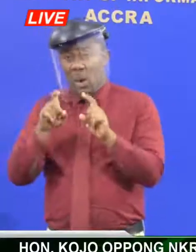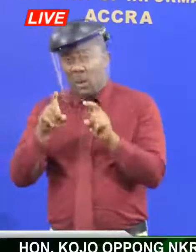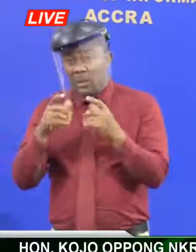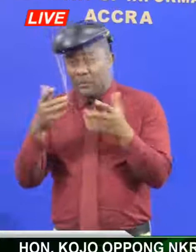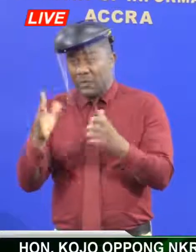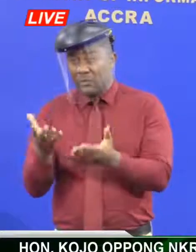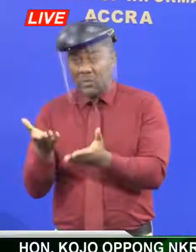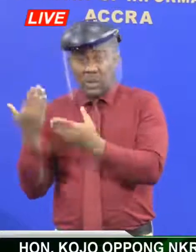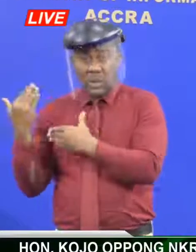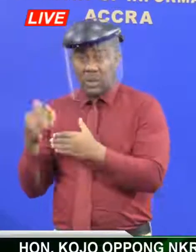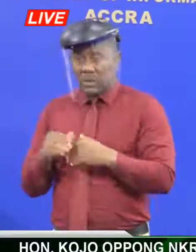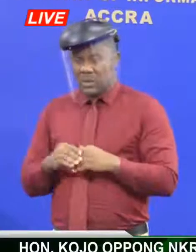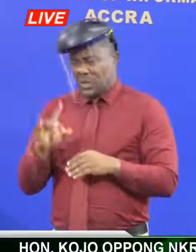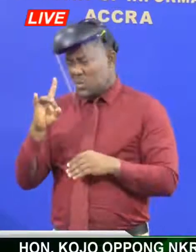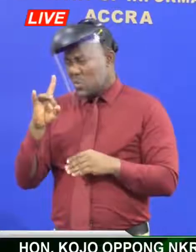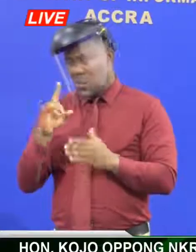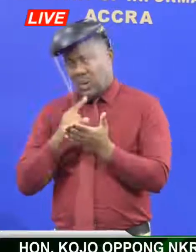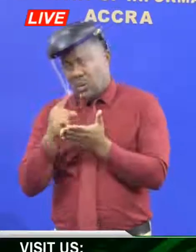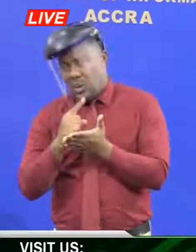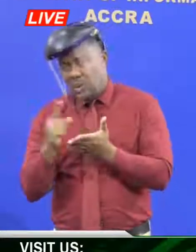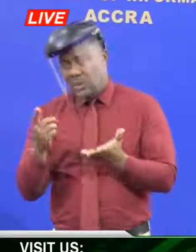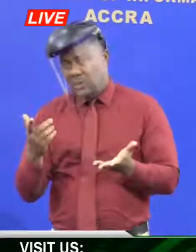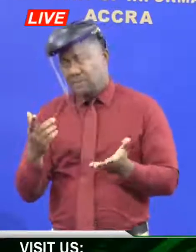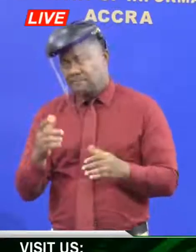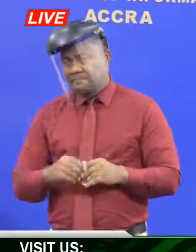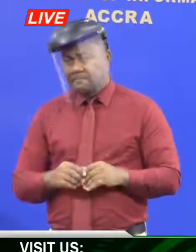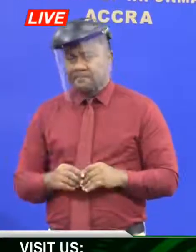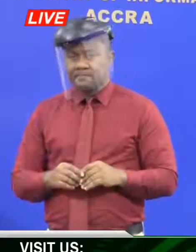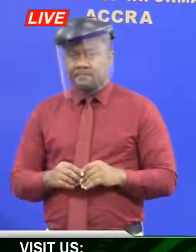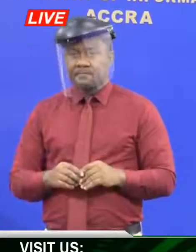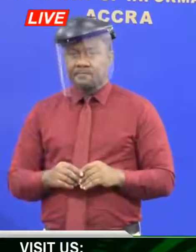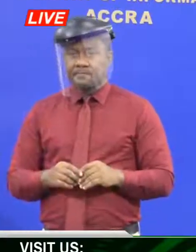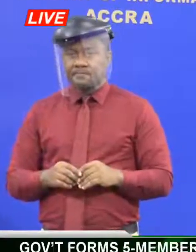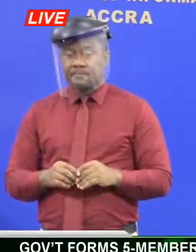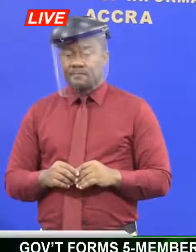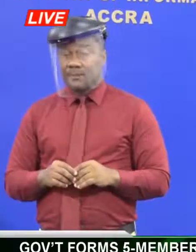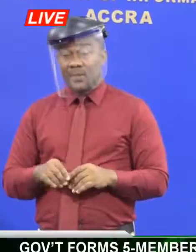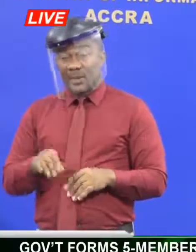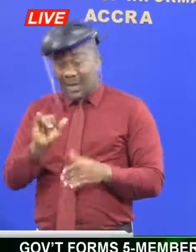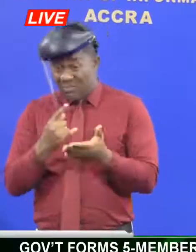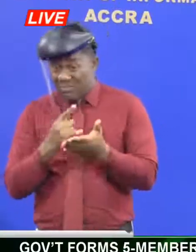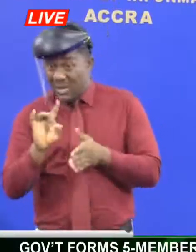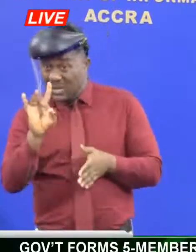fi school no aka be na watre watre pe about 8 weeks sa na watrim watre mu